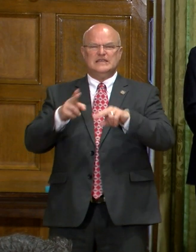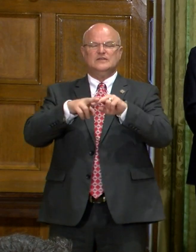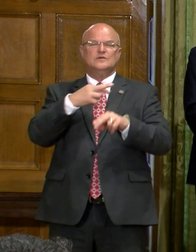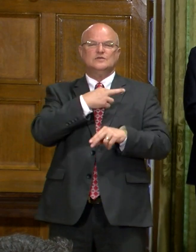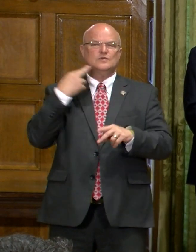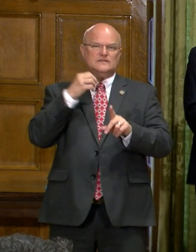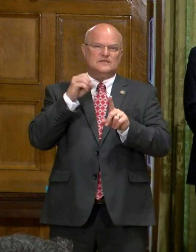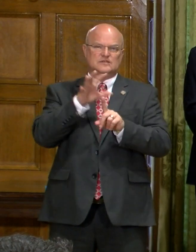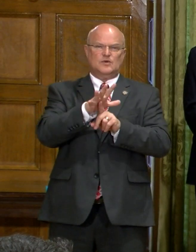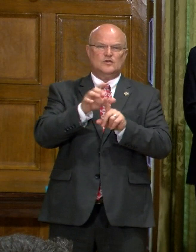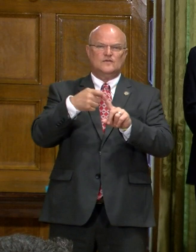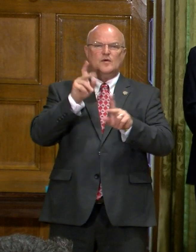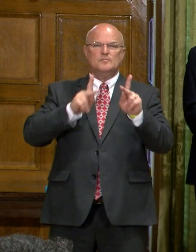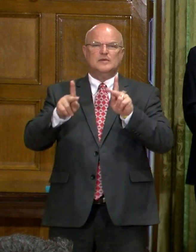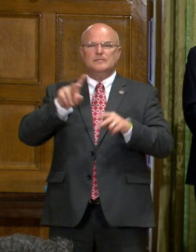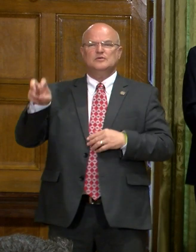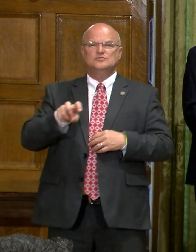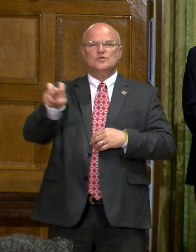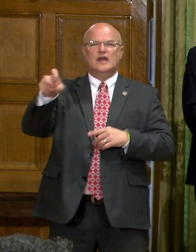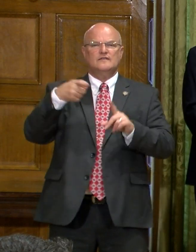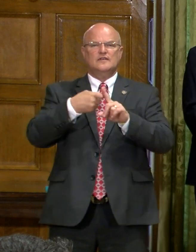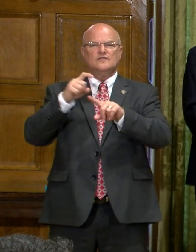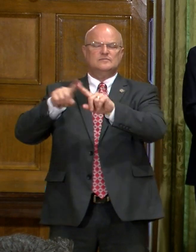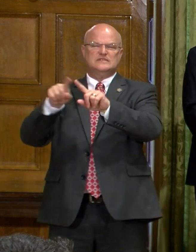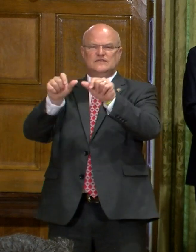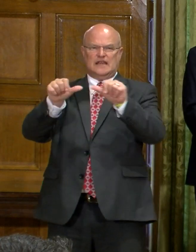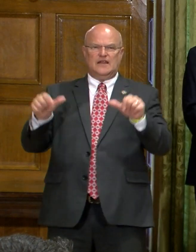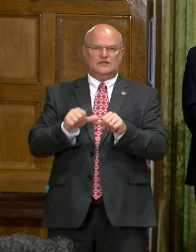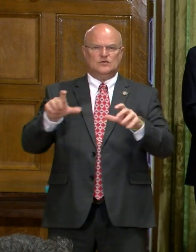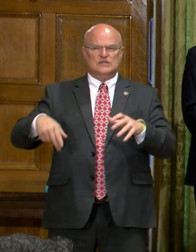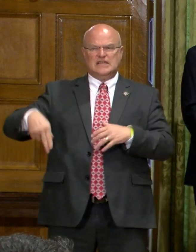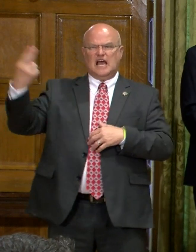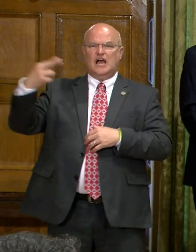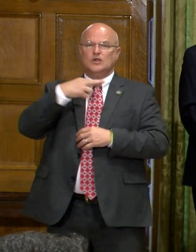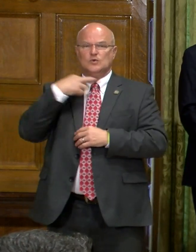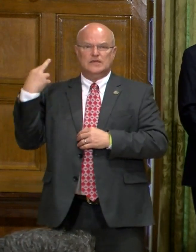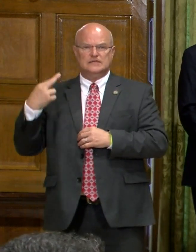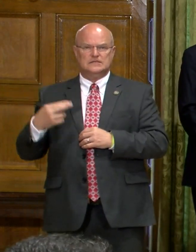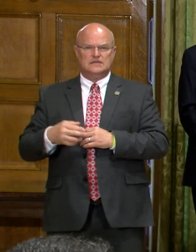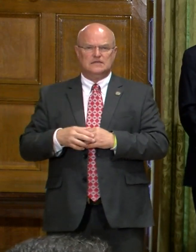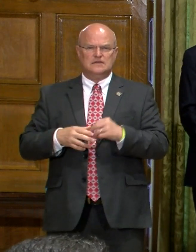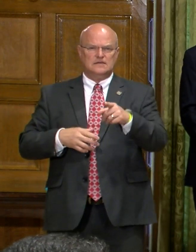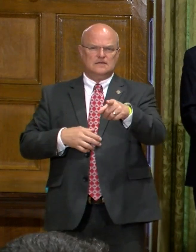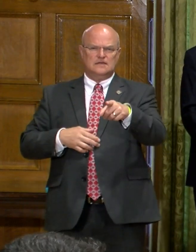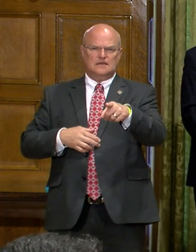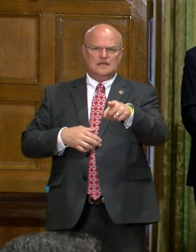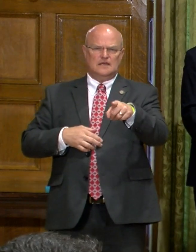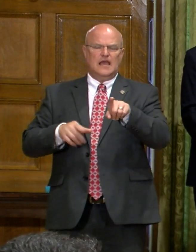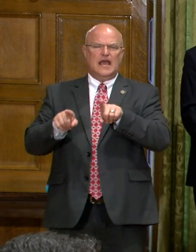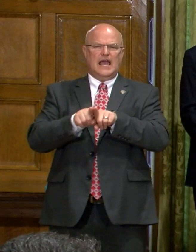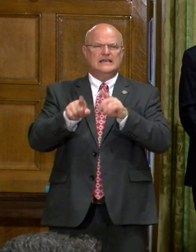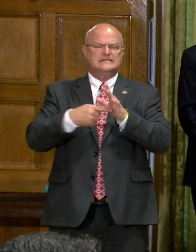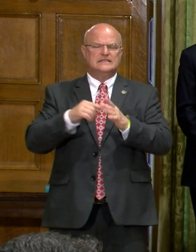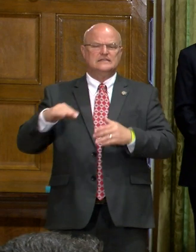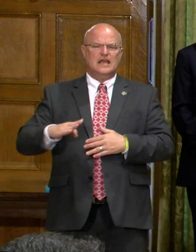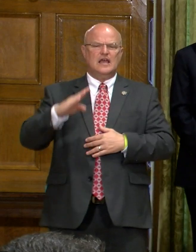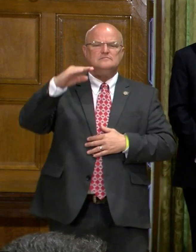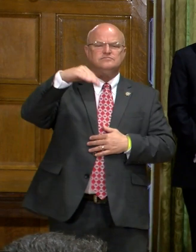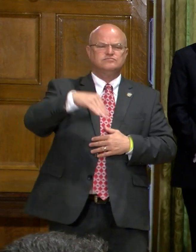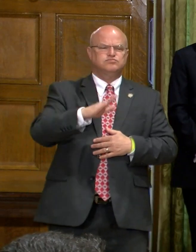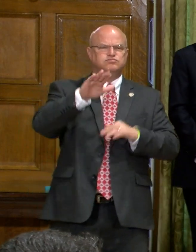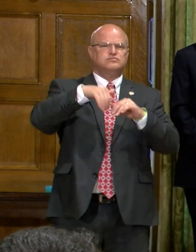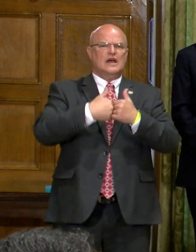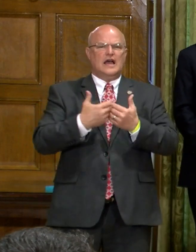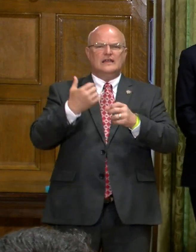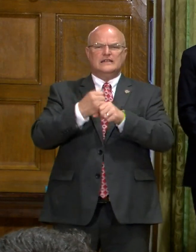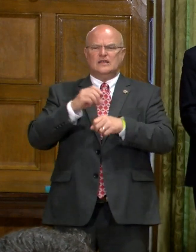increased risk of exposure from people traveling from those areas where it's a higher risk. As this thing ebbs and flows, how do